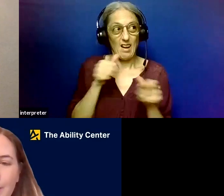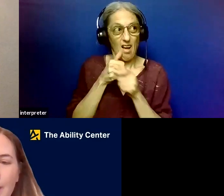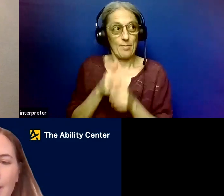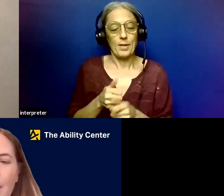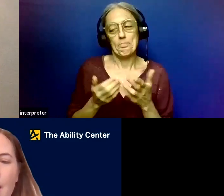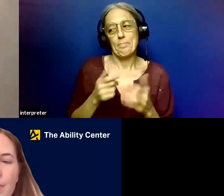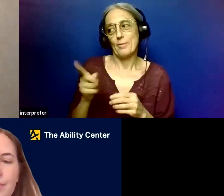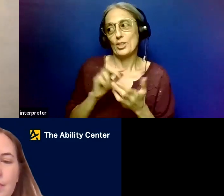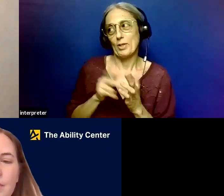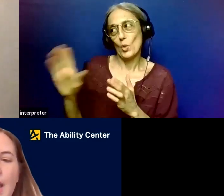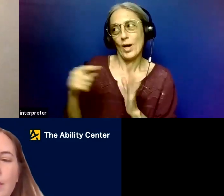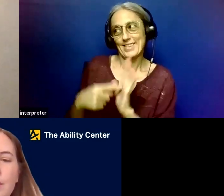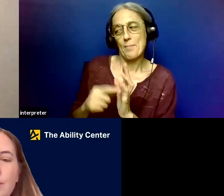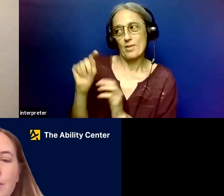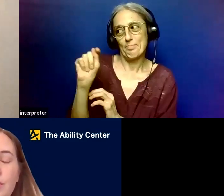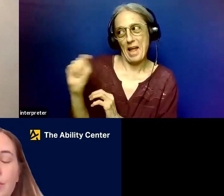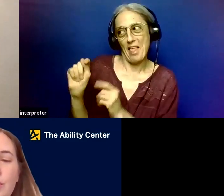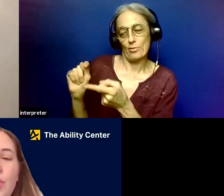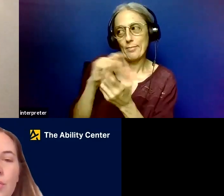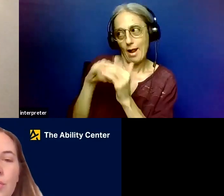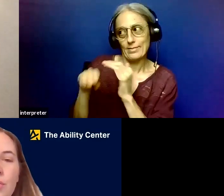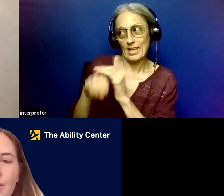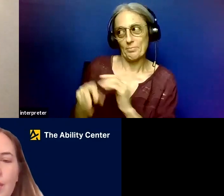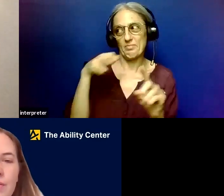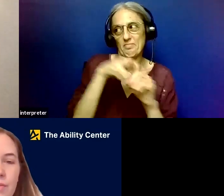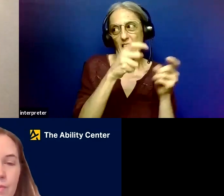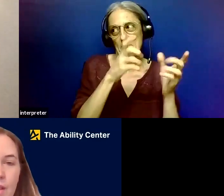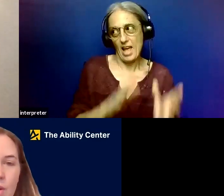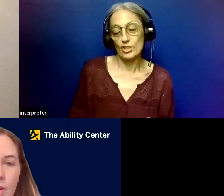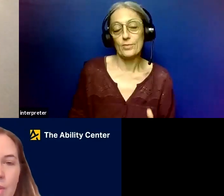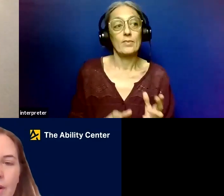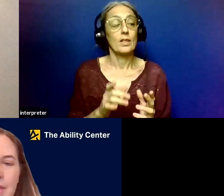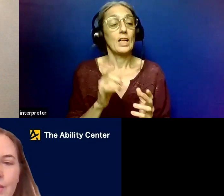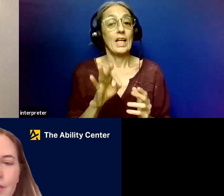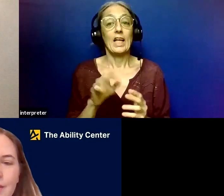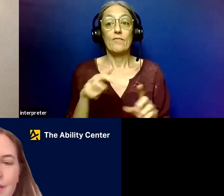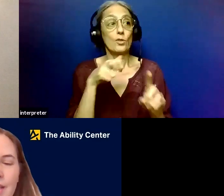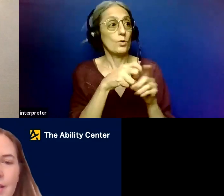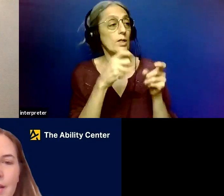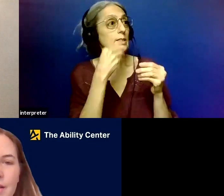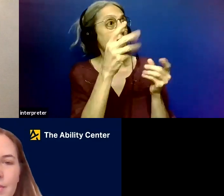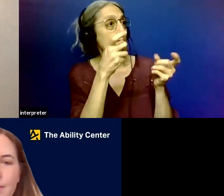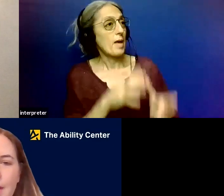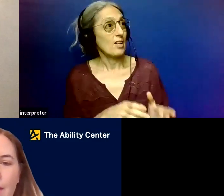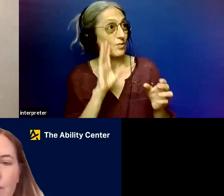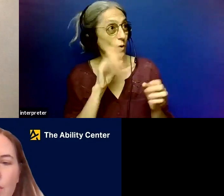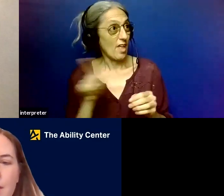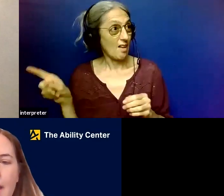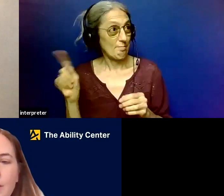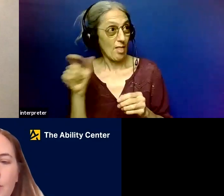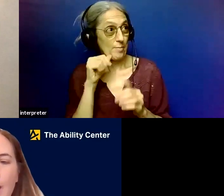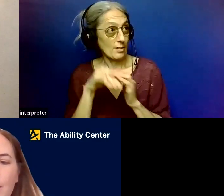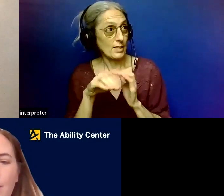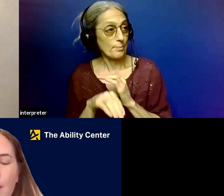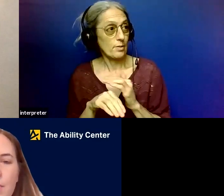restaurant example, how do you know if they actually ever follow up on your recommendations? And have you ever